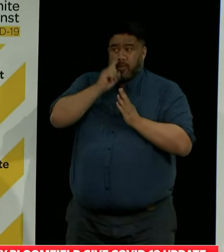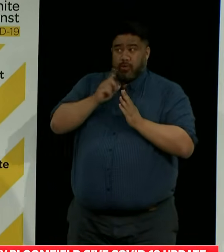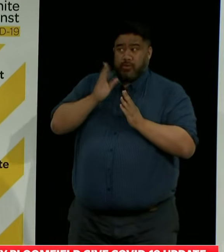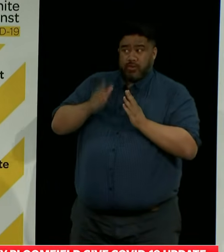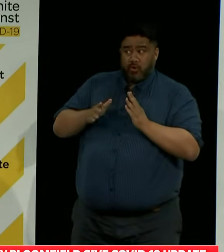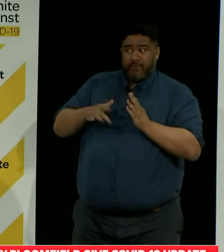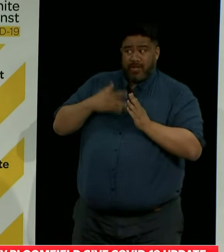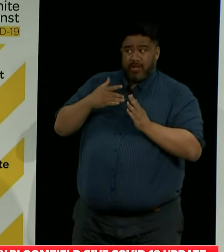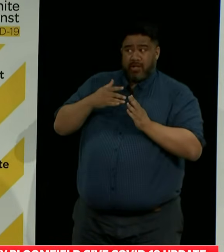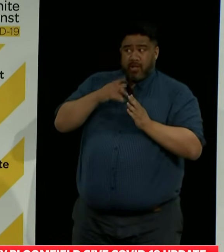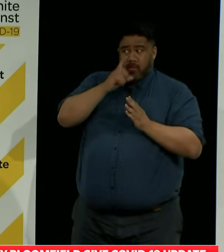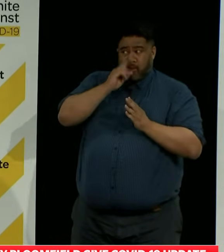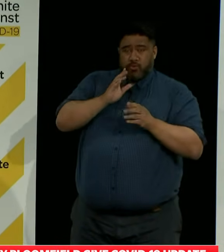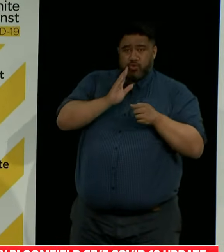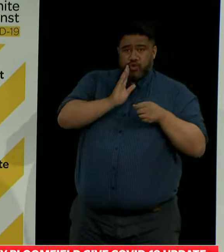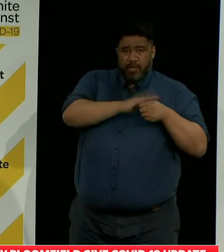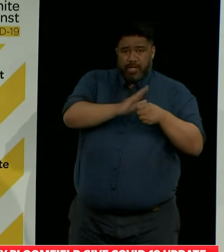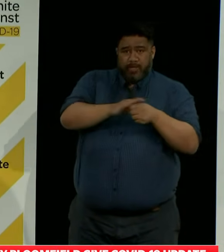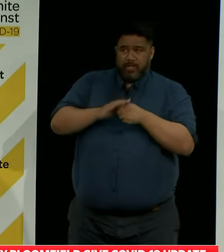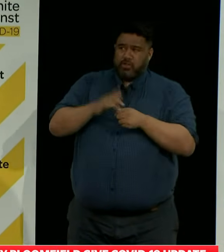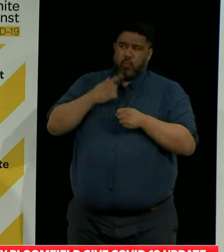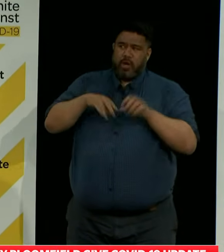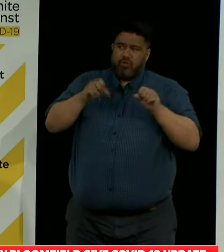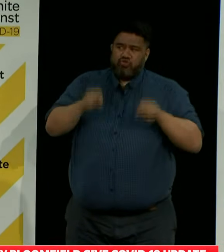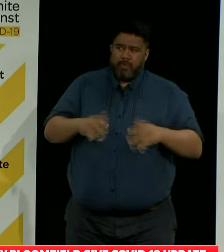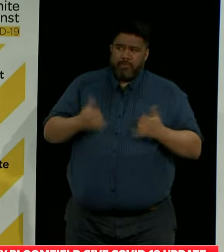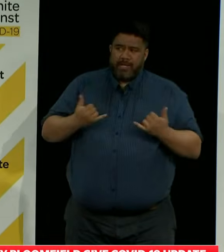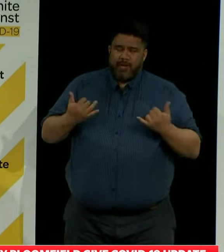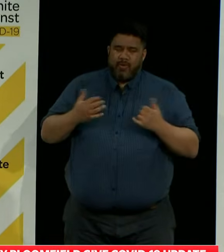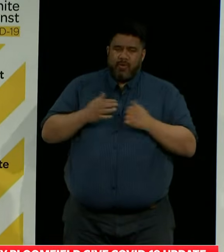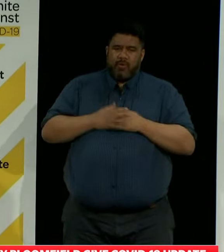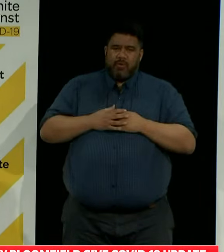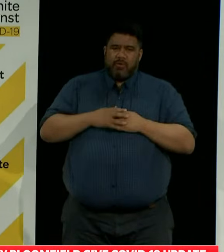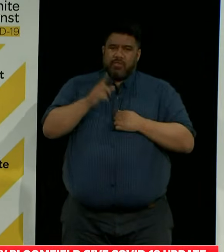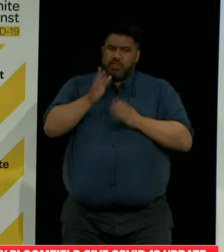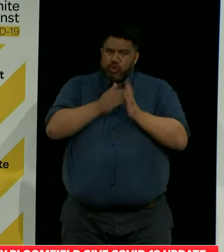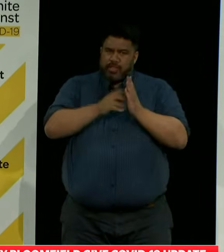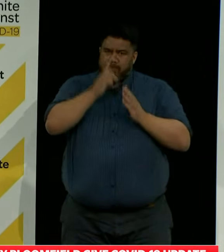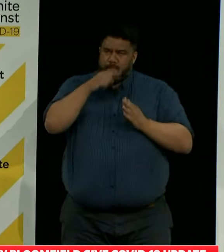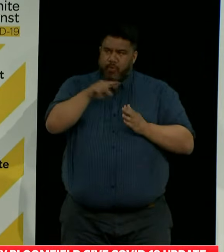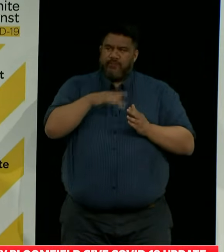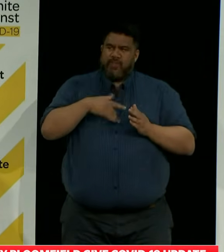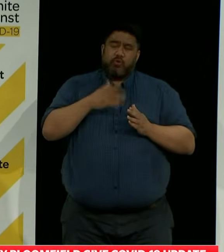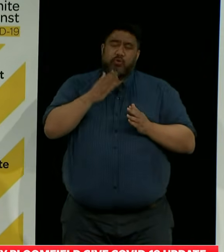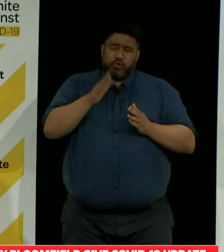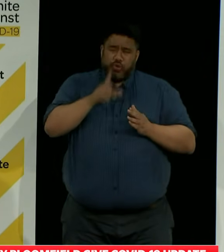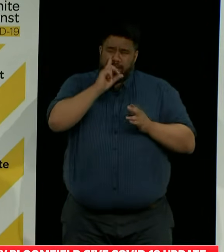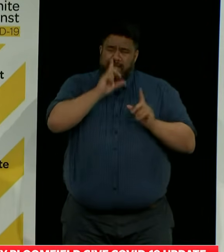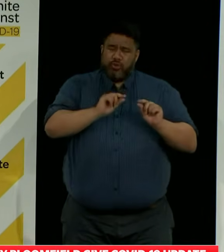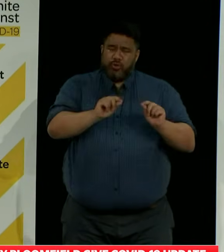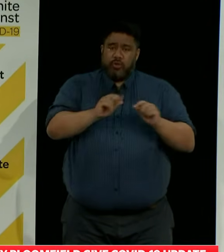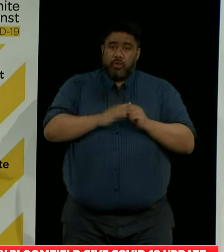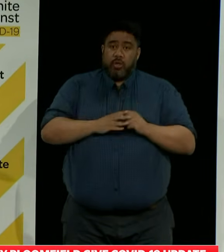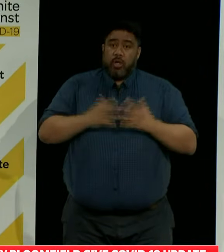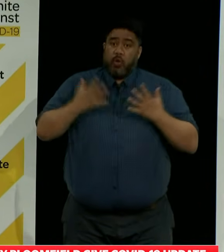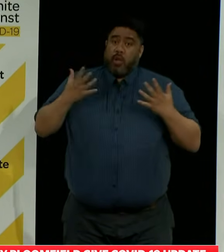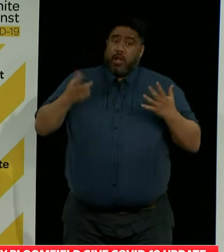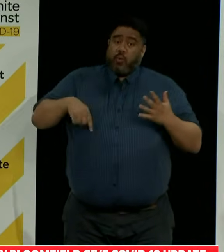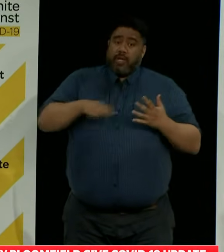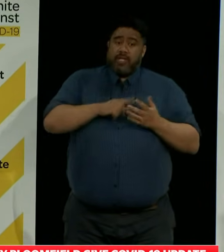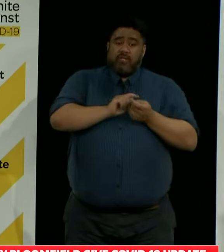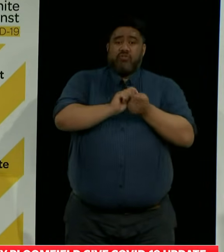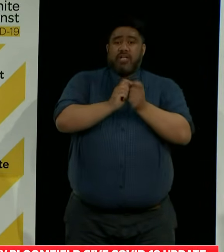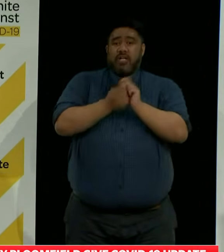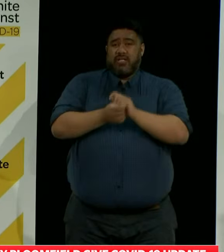is still possible. So why abandon it now? Well, again, as I've said, we're in a transition, so I think it's a bit